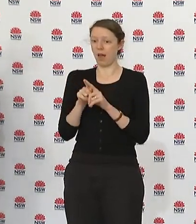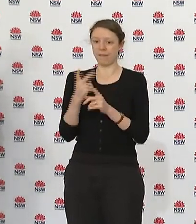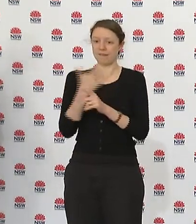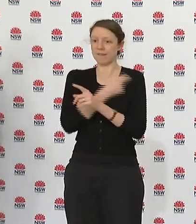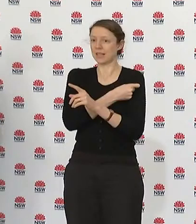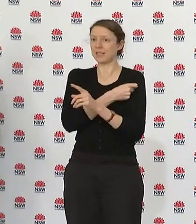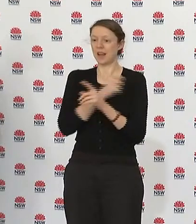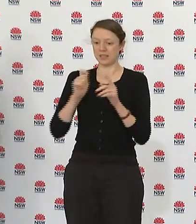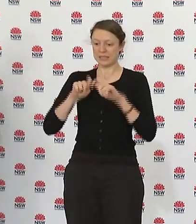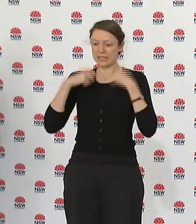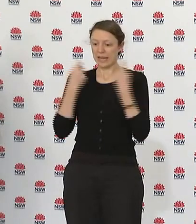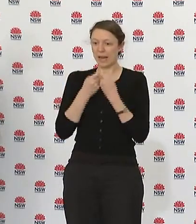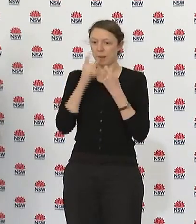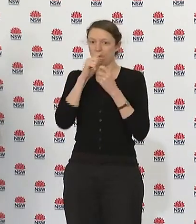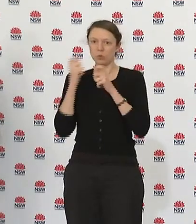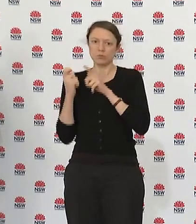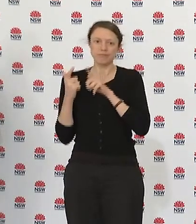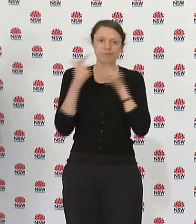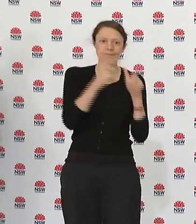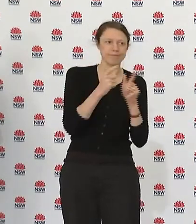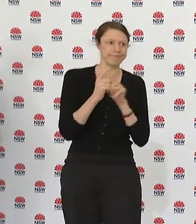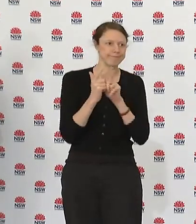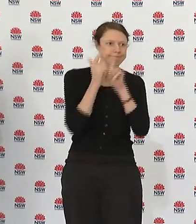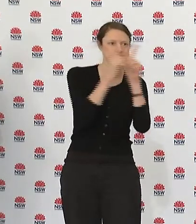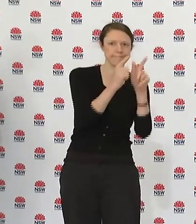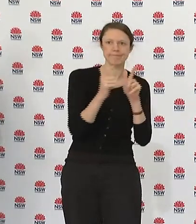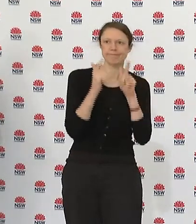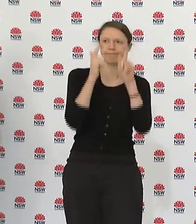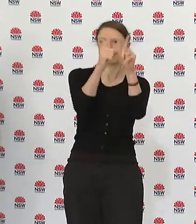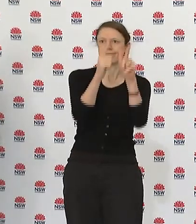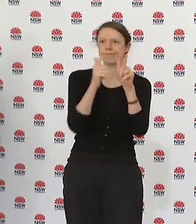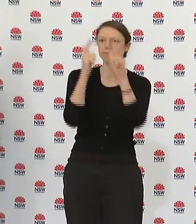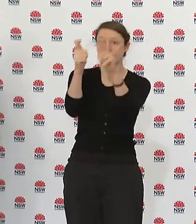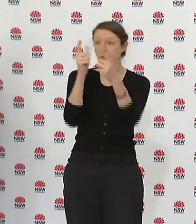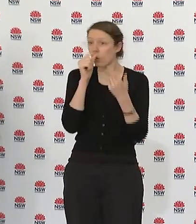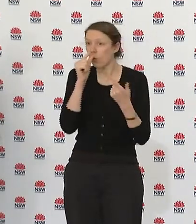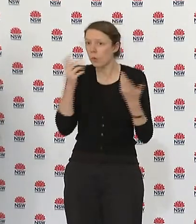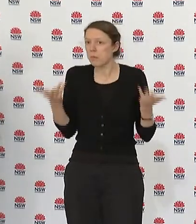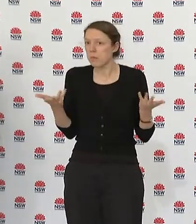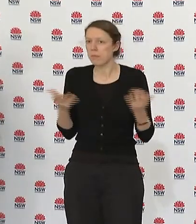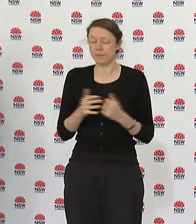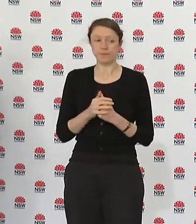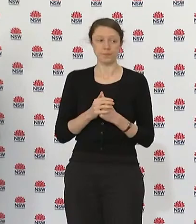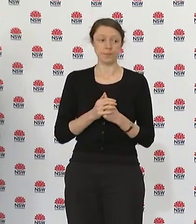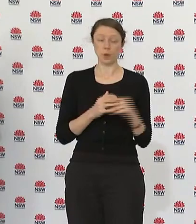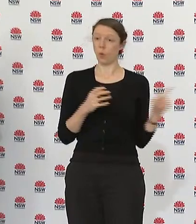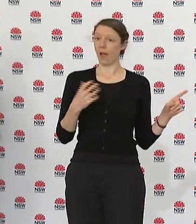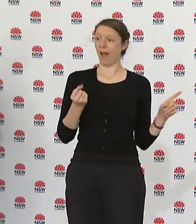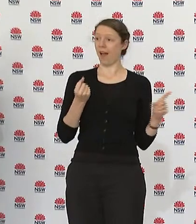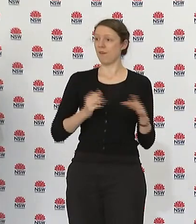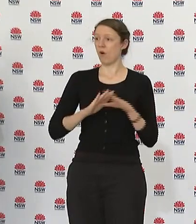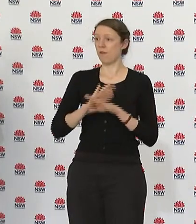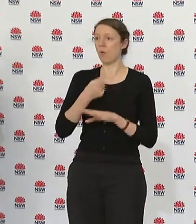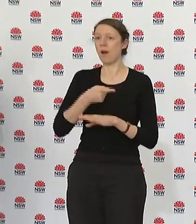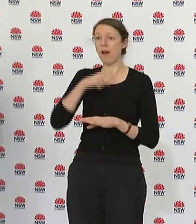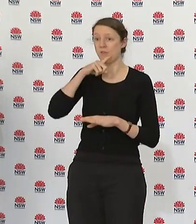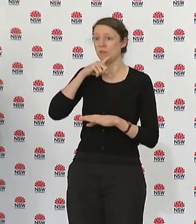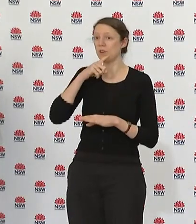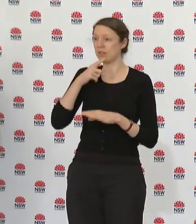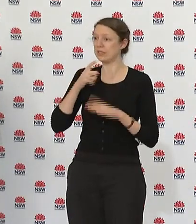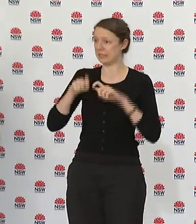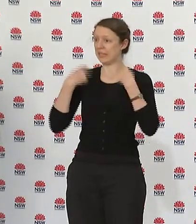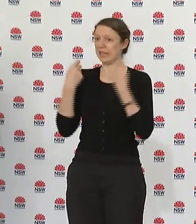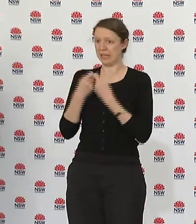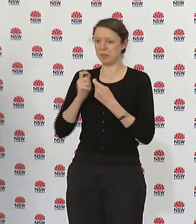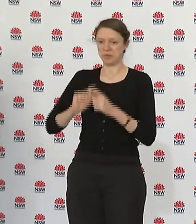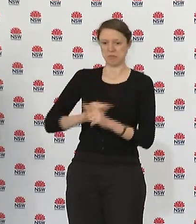100 outreach facilities across the state, including in some of the very remote parts of New South Wales, and we continue to look at